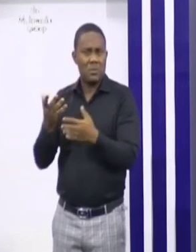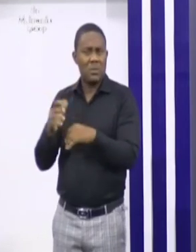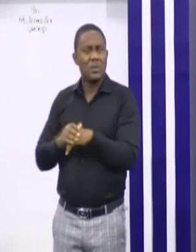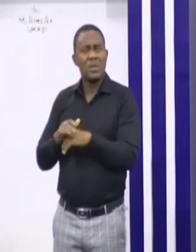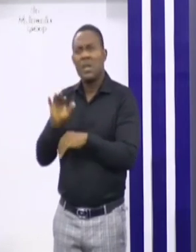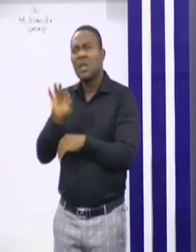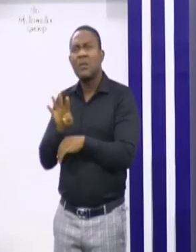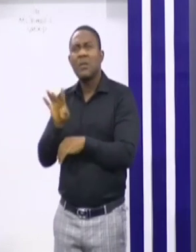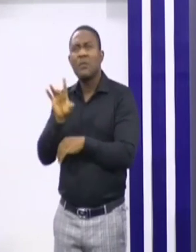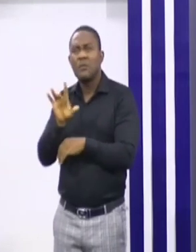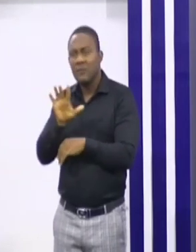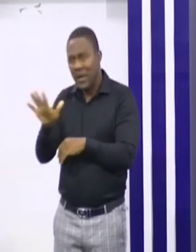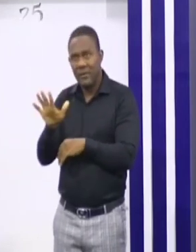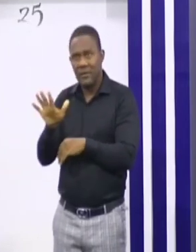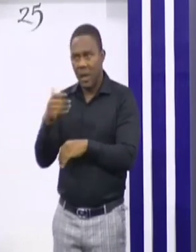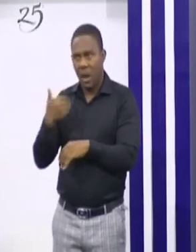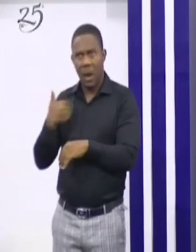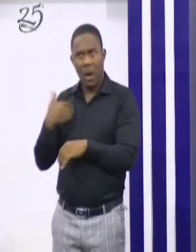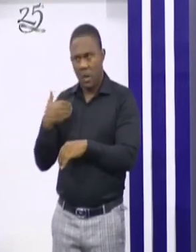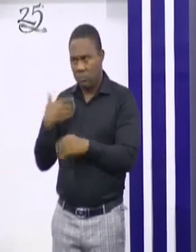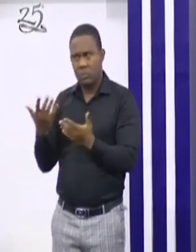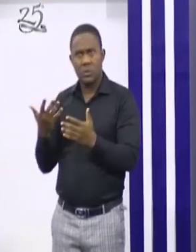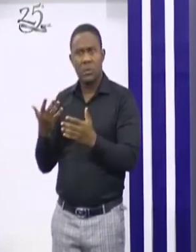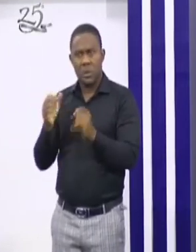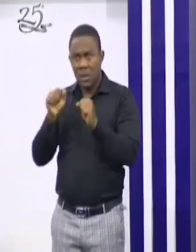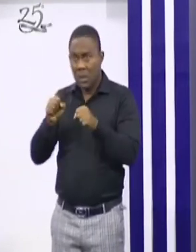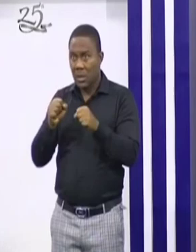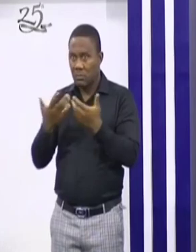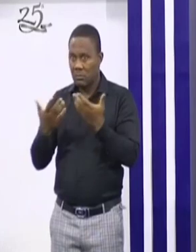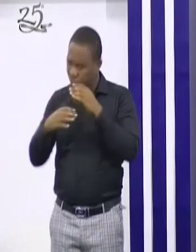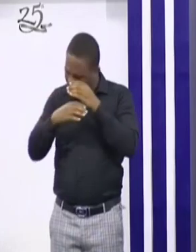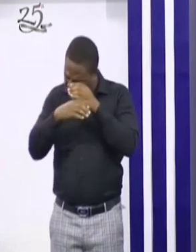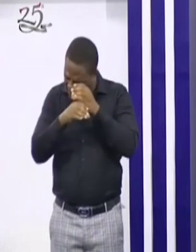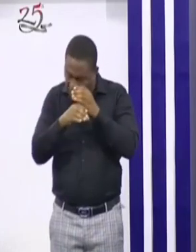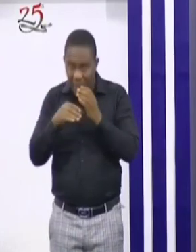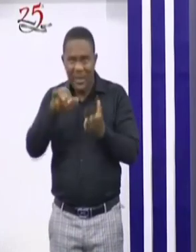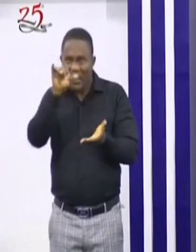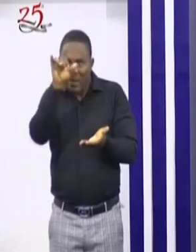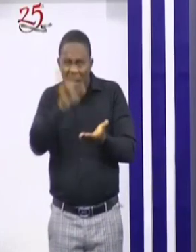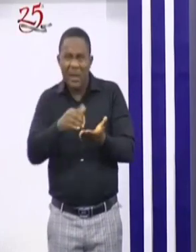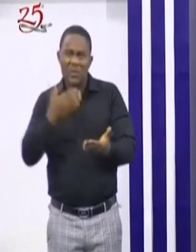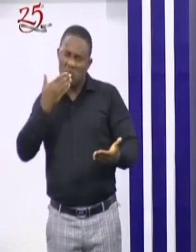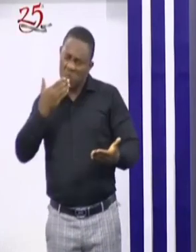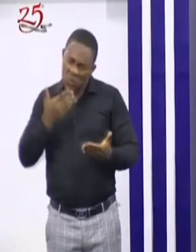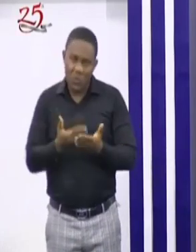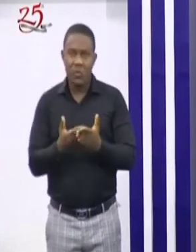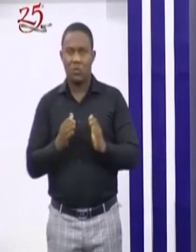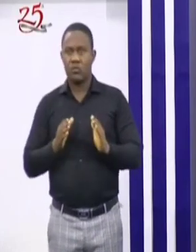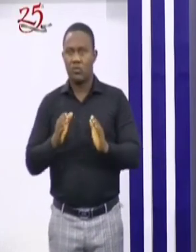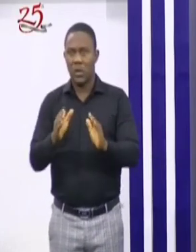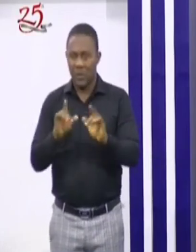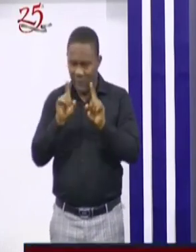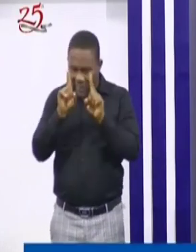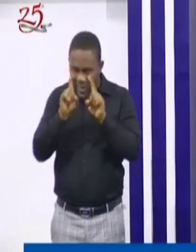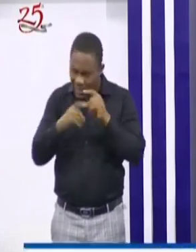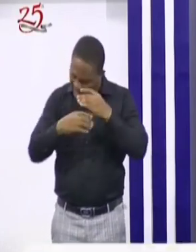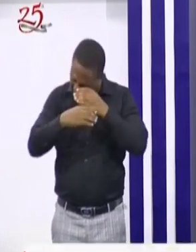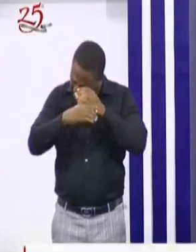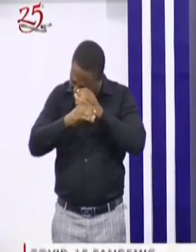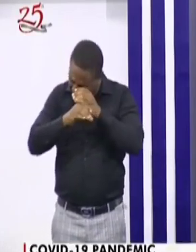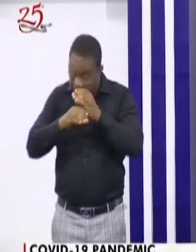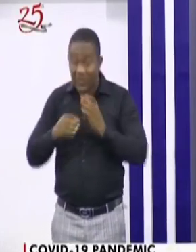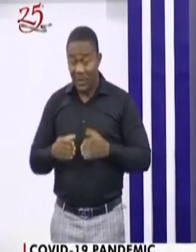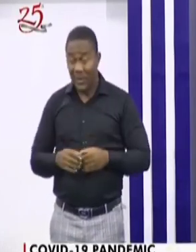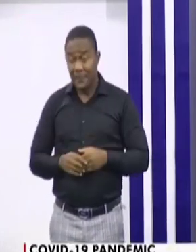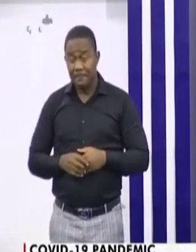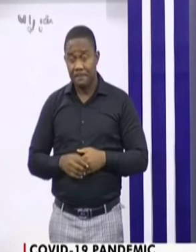in 1945 for screening samples right from the blood bank, this is a very efficient way of proceeding. The other thing that we've